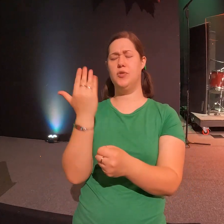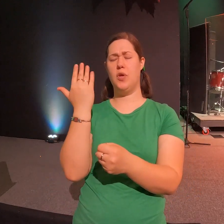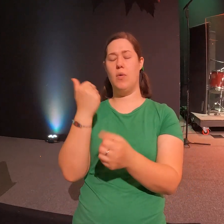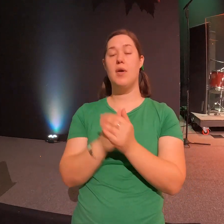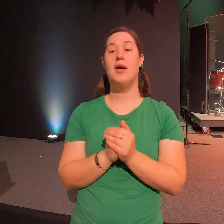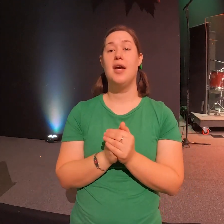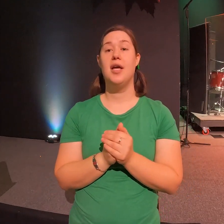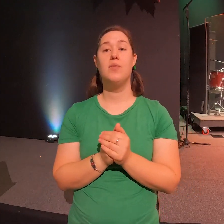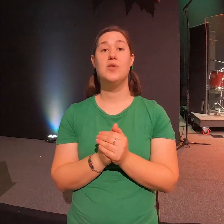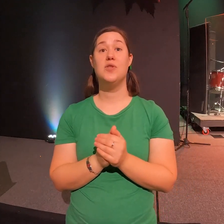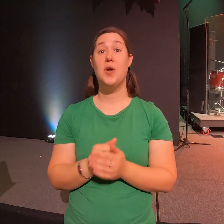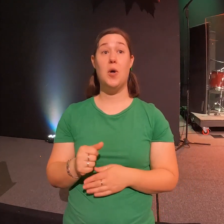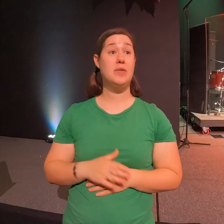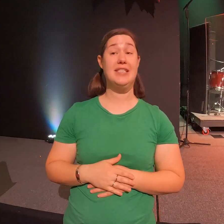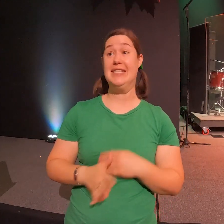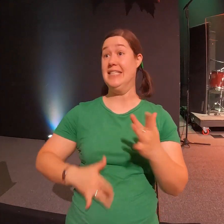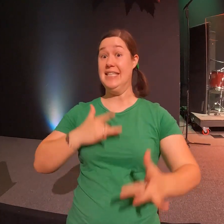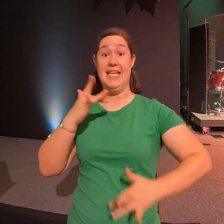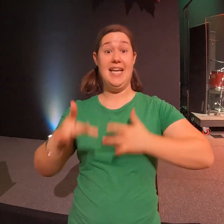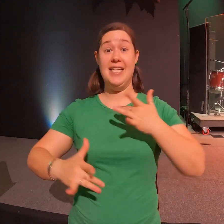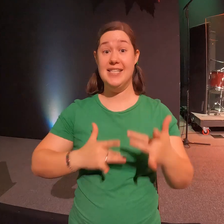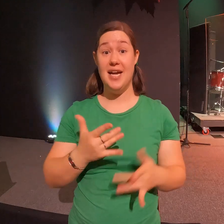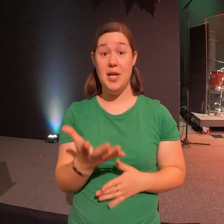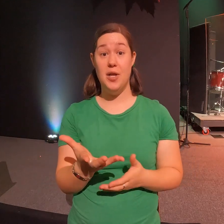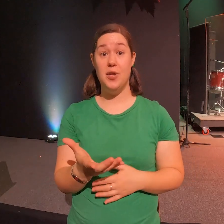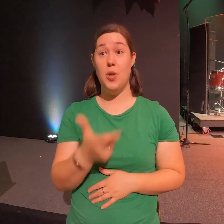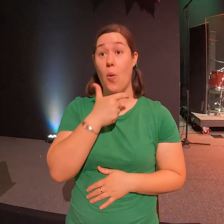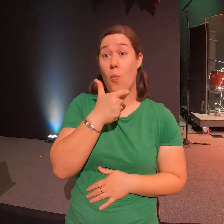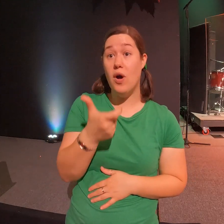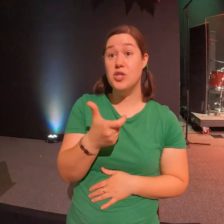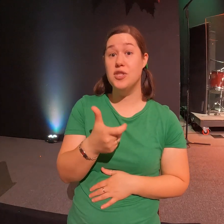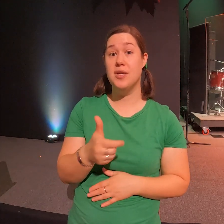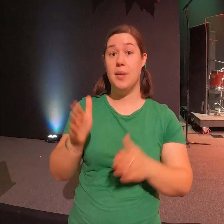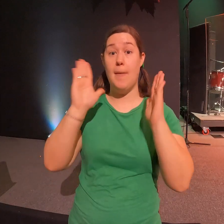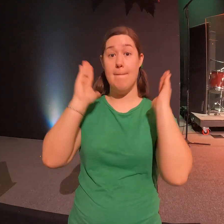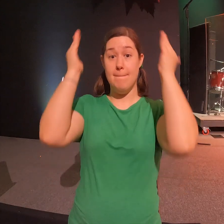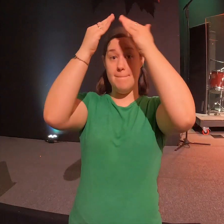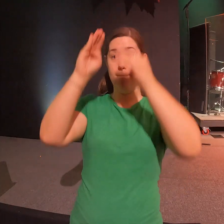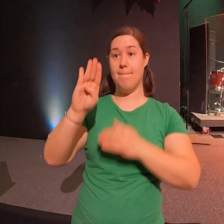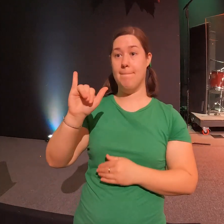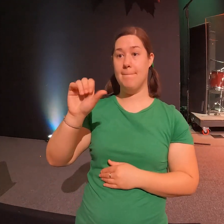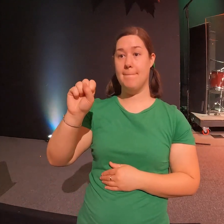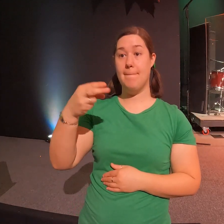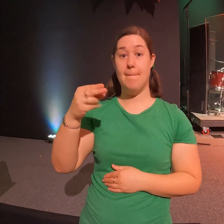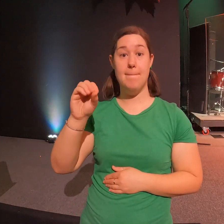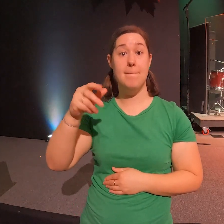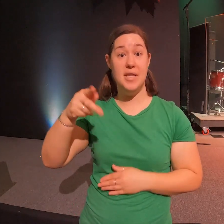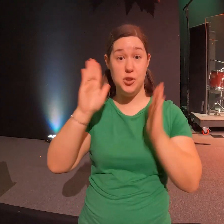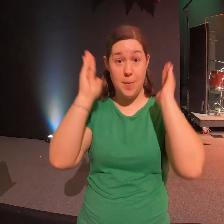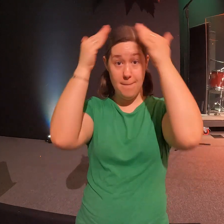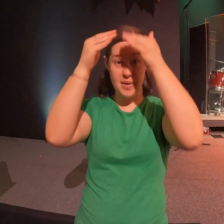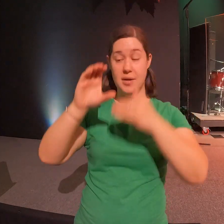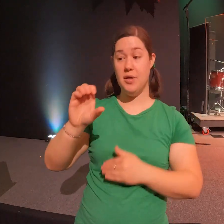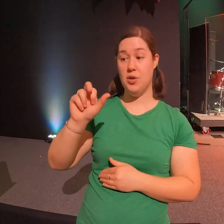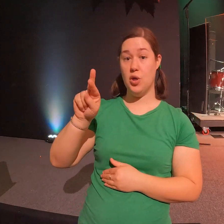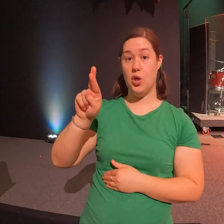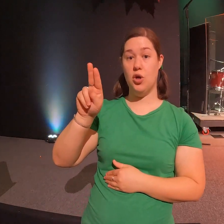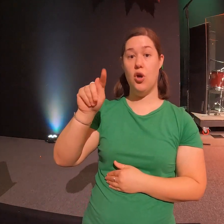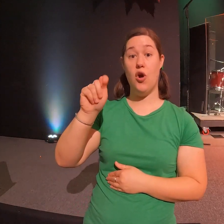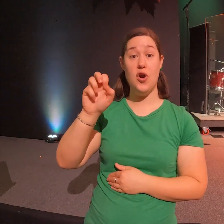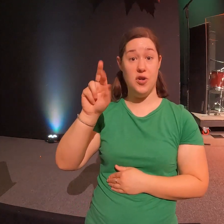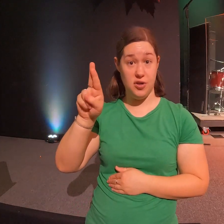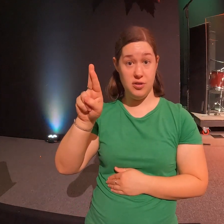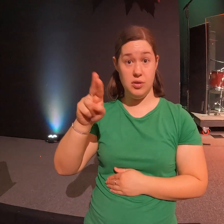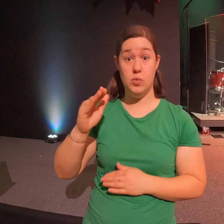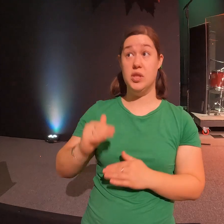Carter, who's a very tall man, go into this little cave where St. Francis of Assisi would go and